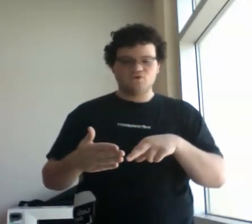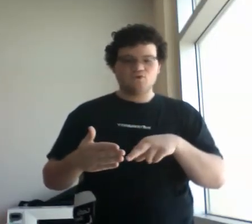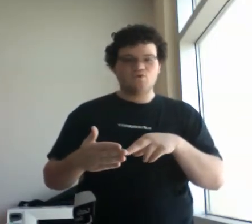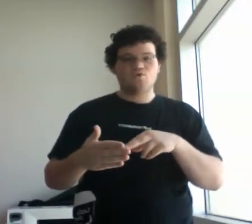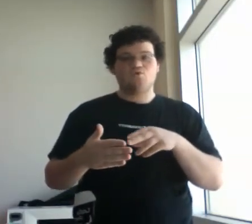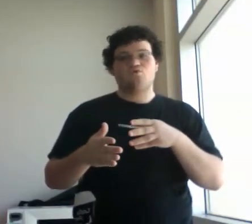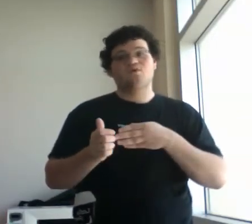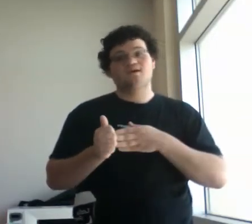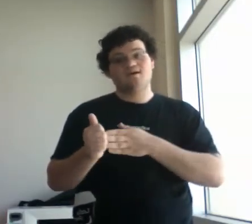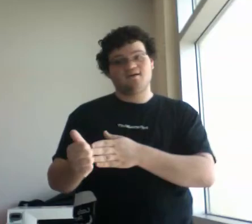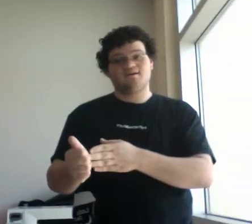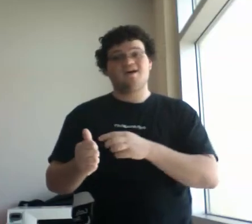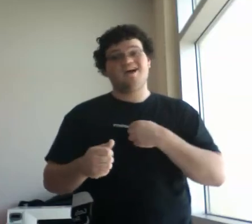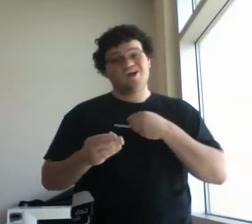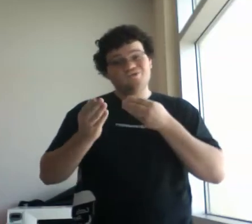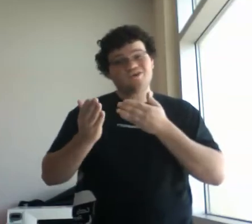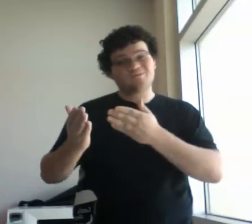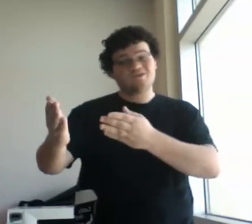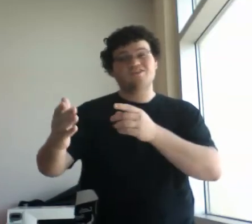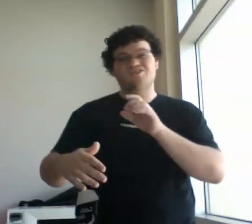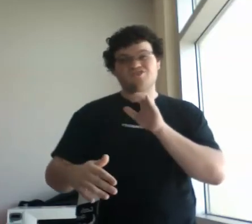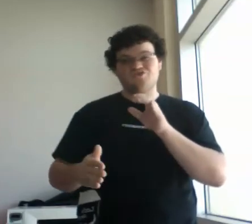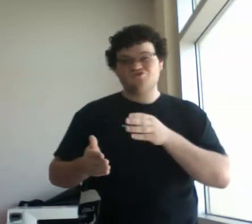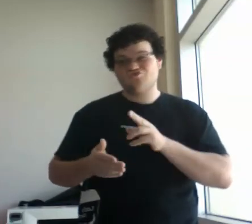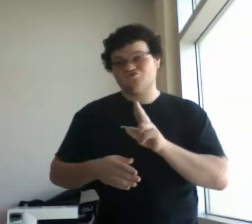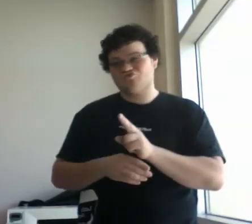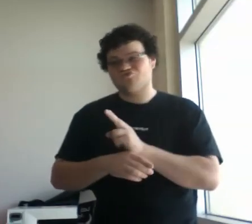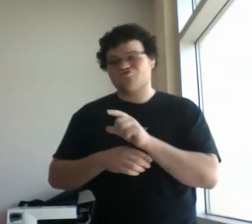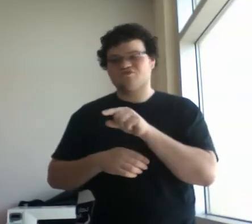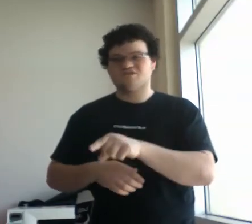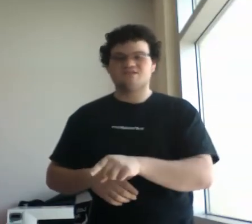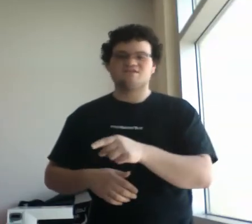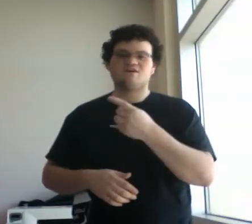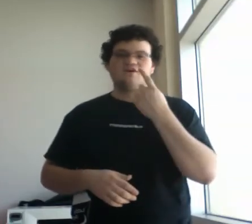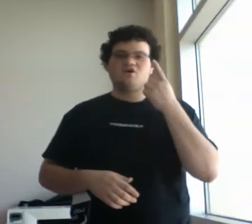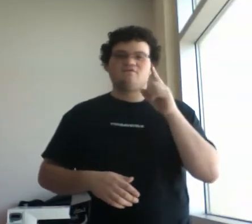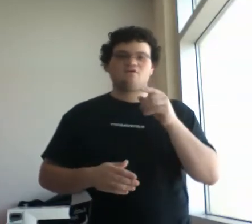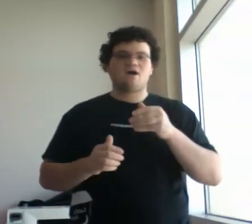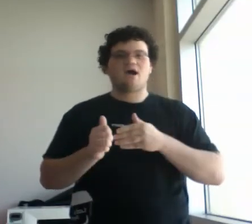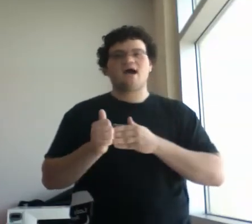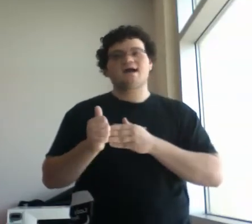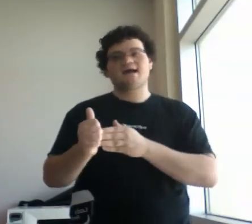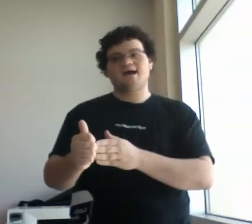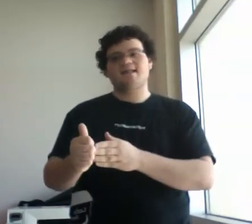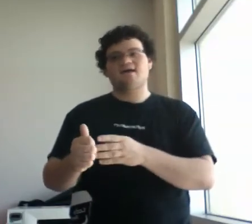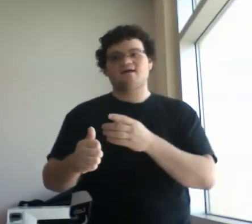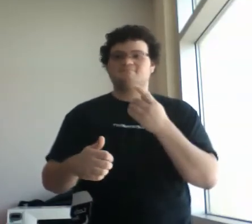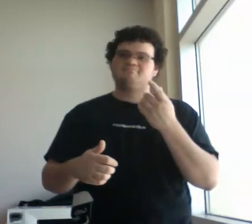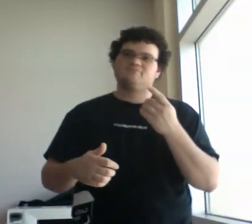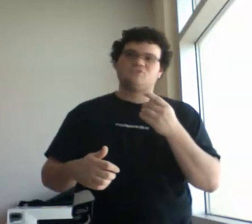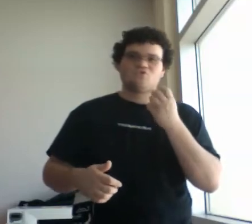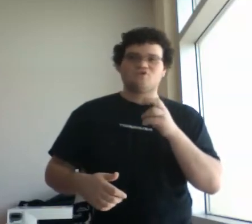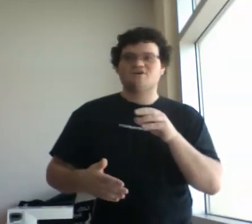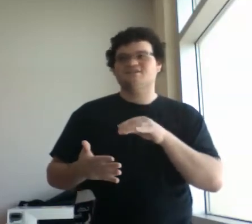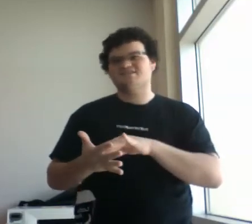use this as a guideline or as study practice towards your exam, your